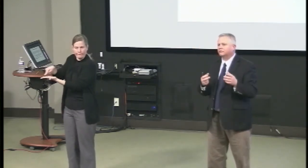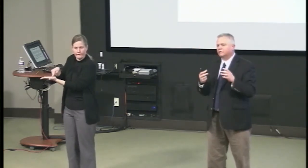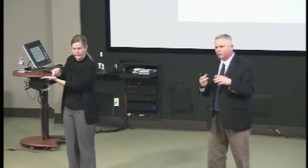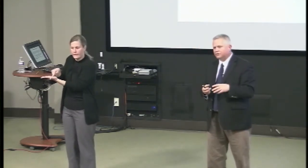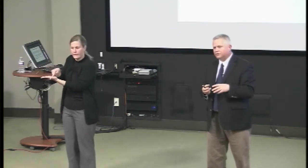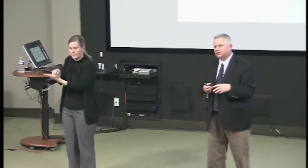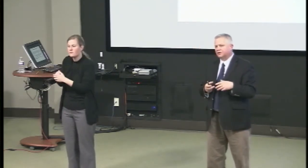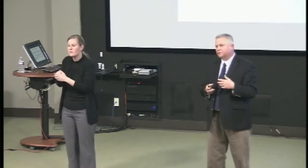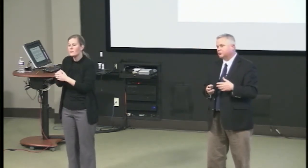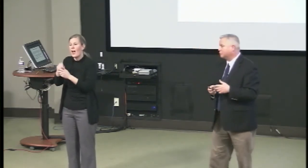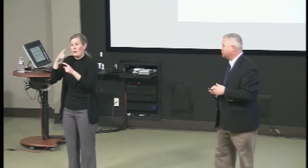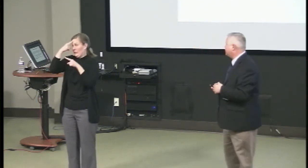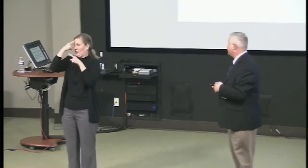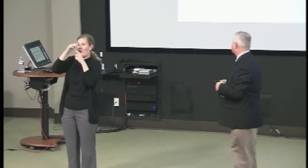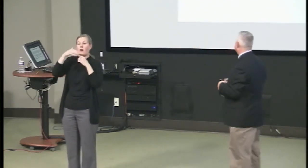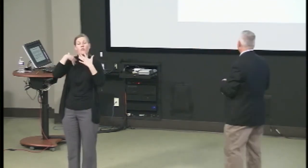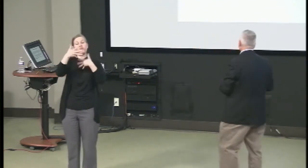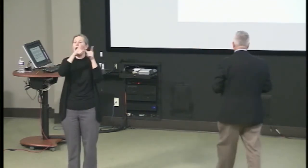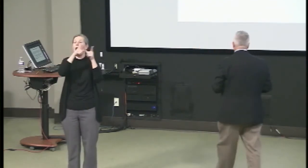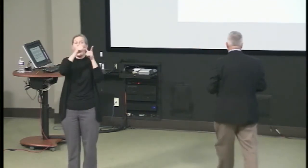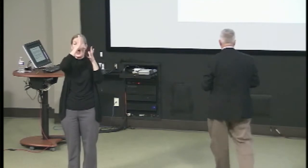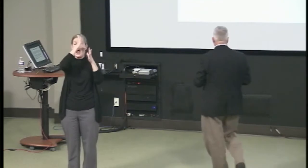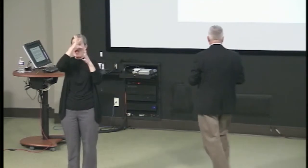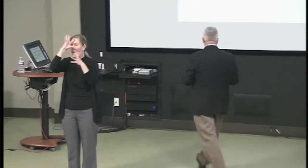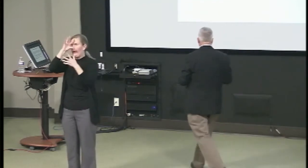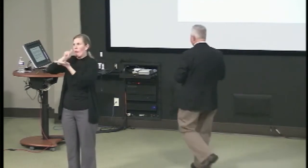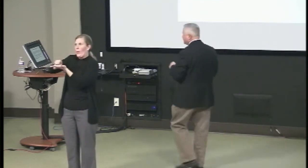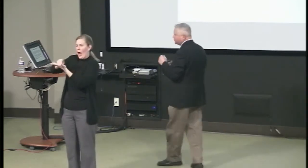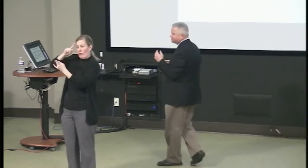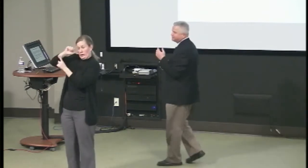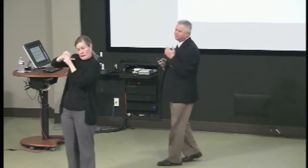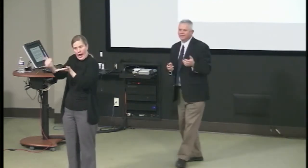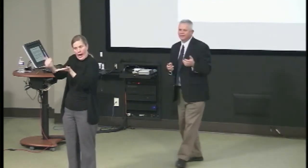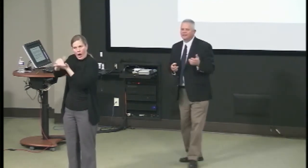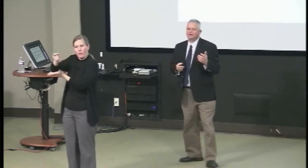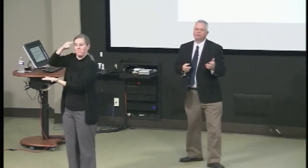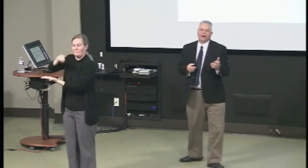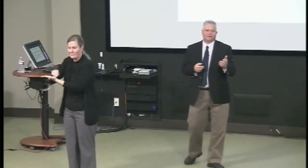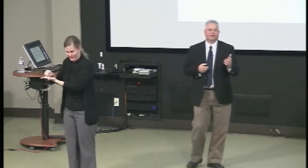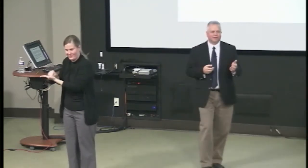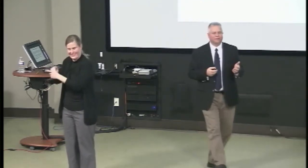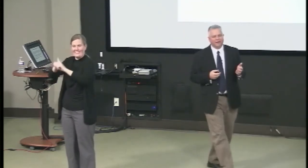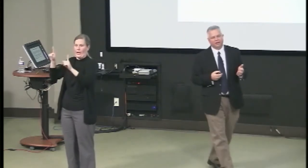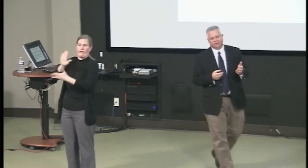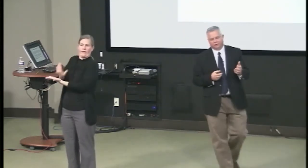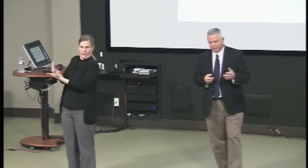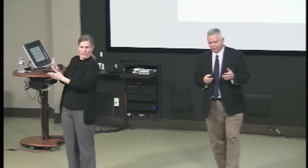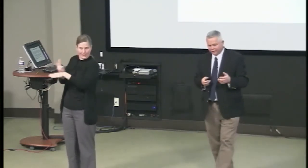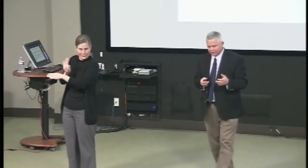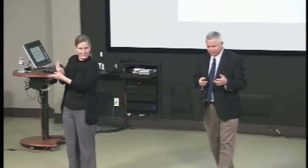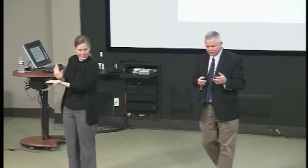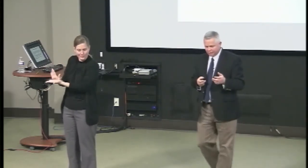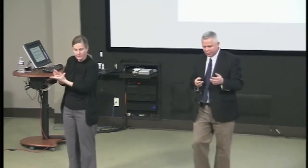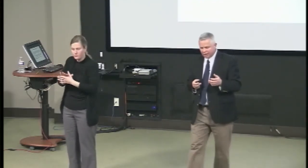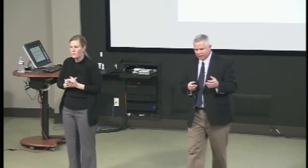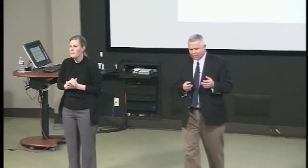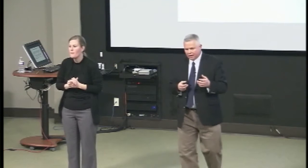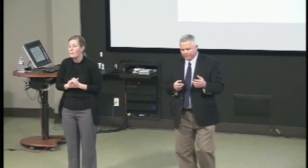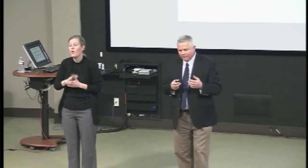retraining neuronal systems to a new function. And this is the practical implication of all of this.